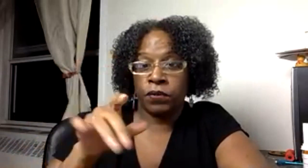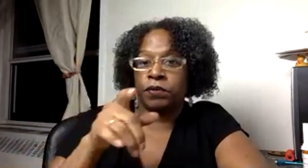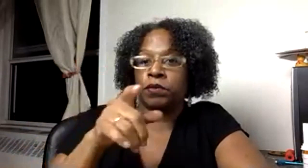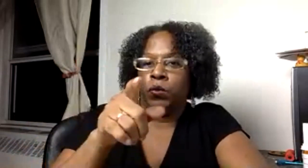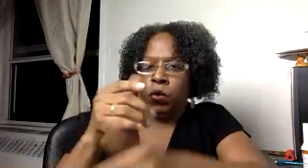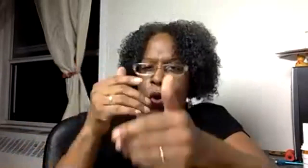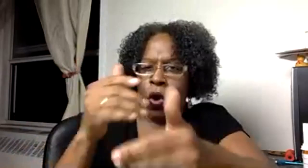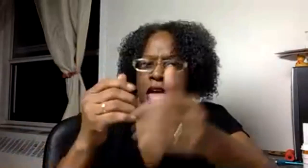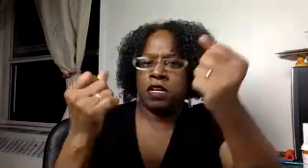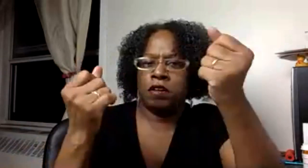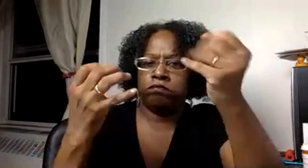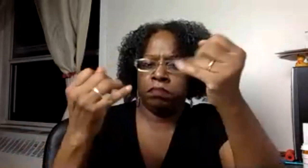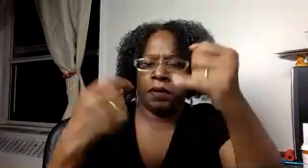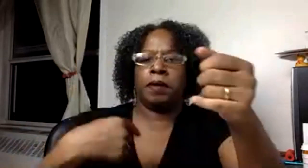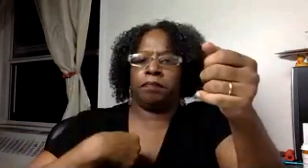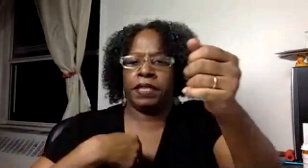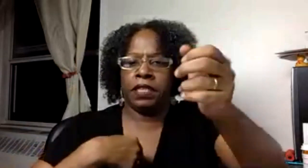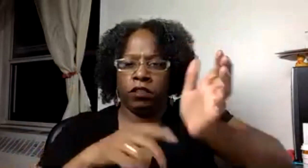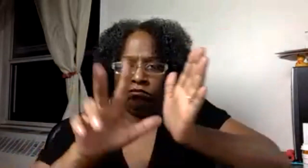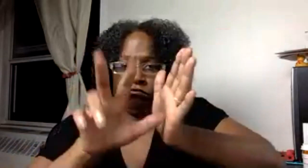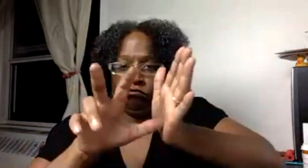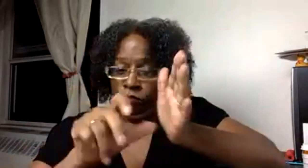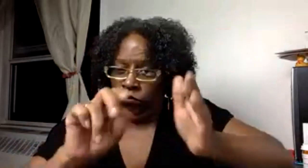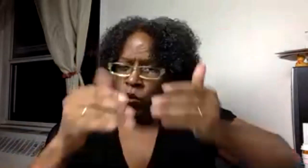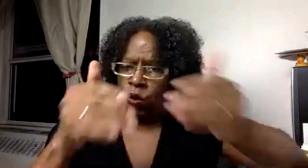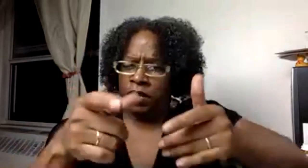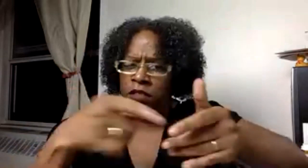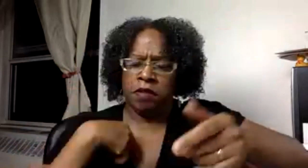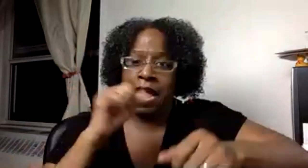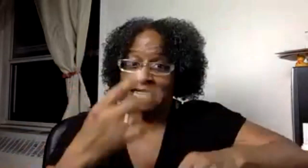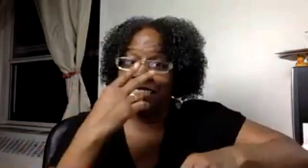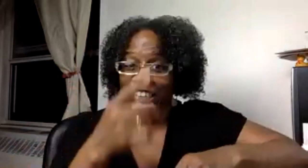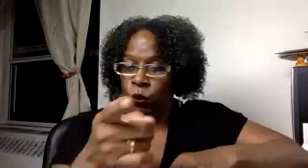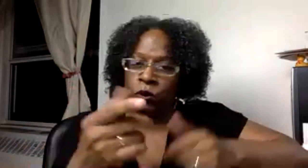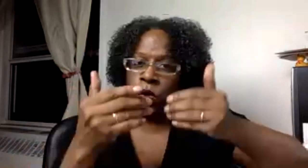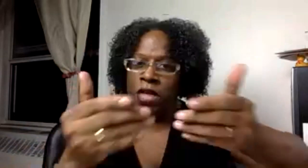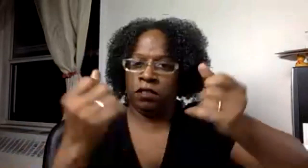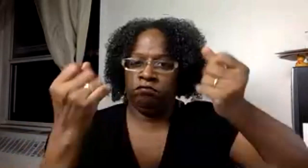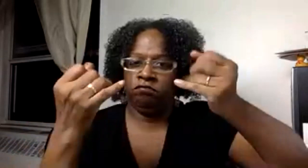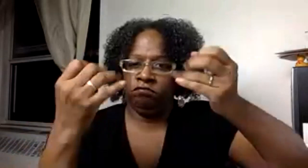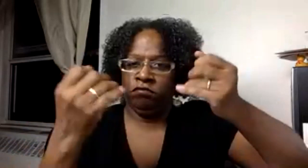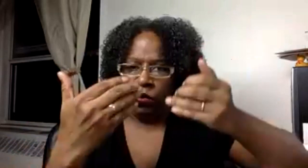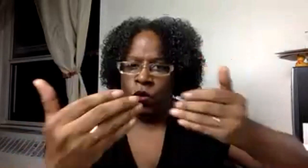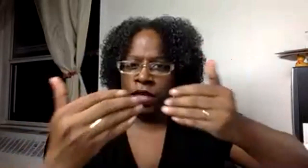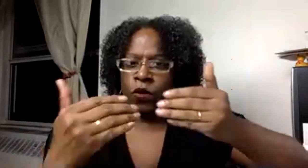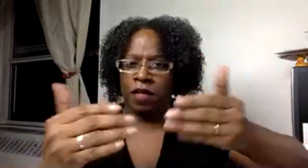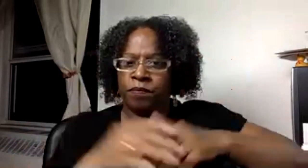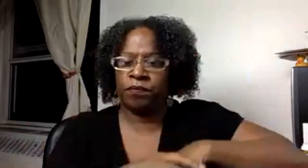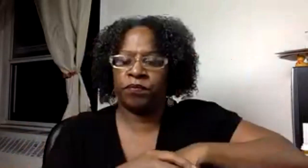saying. So he says that I can copy sign him. So go ahead, John, I can see you. So you go ahead and